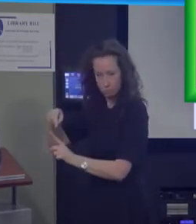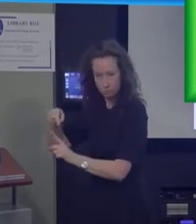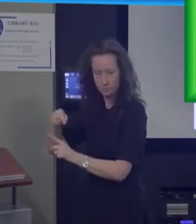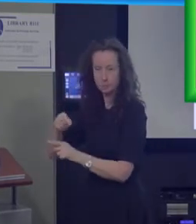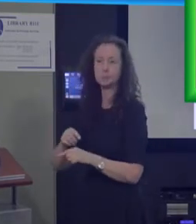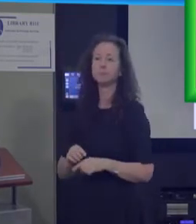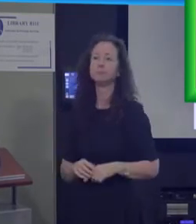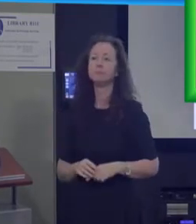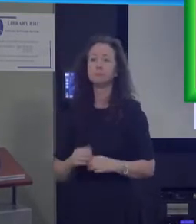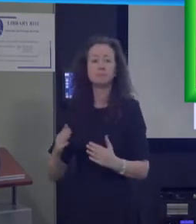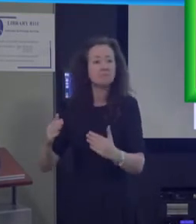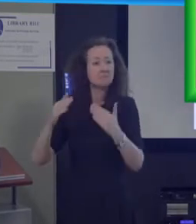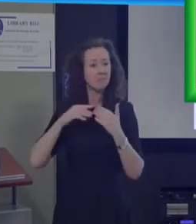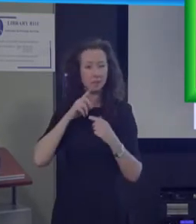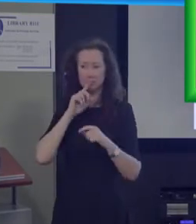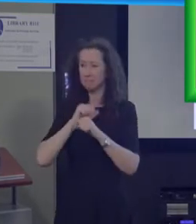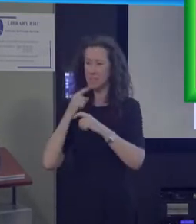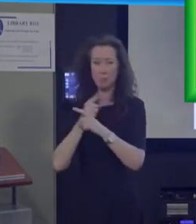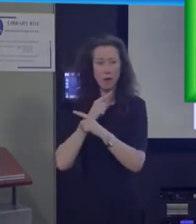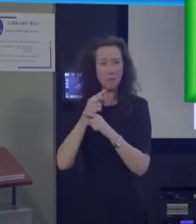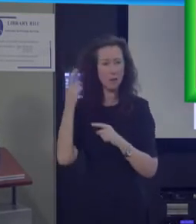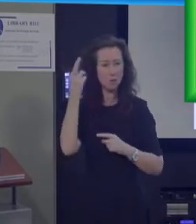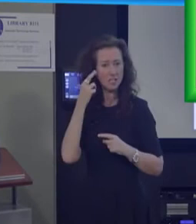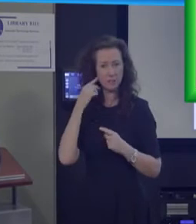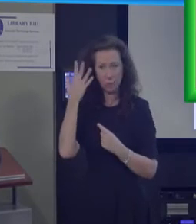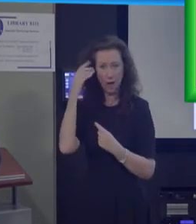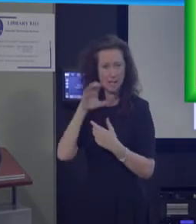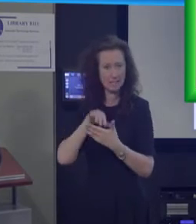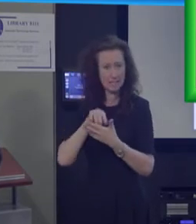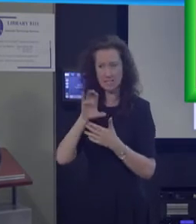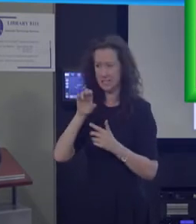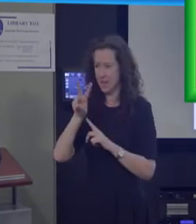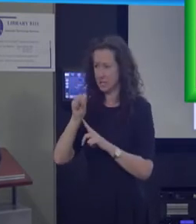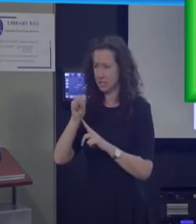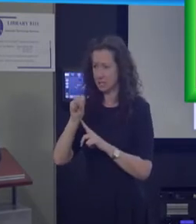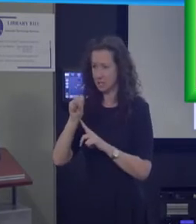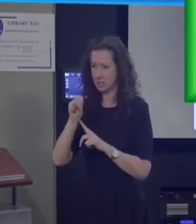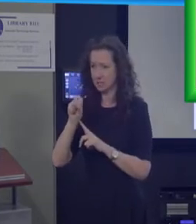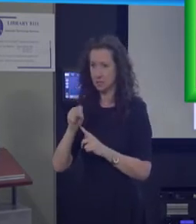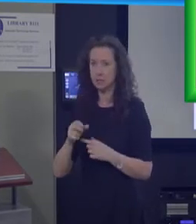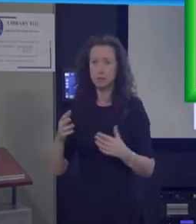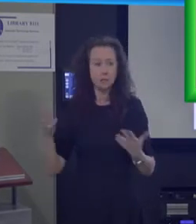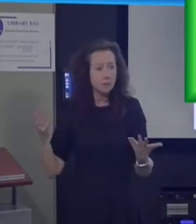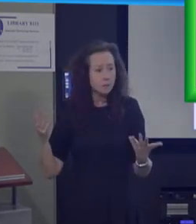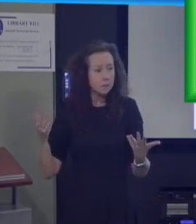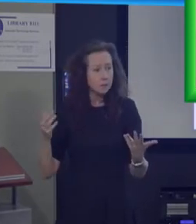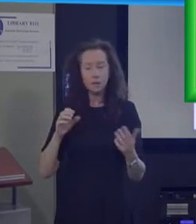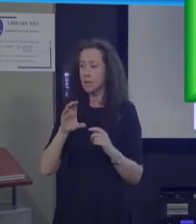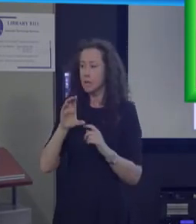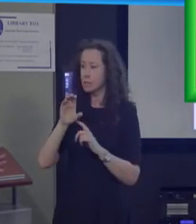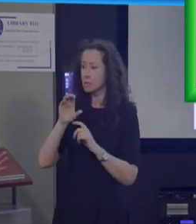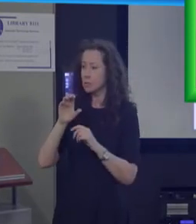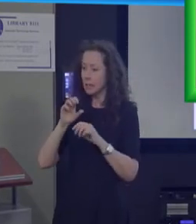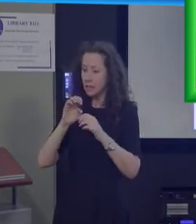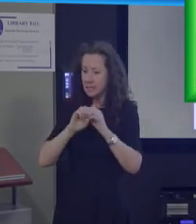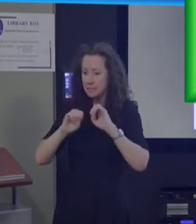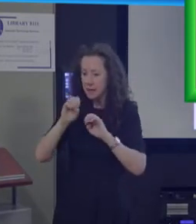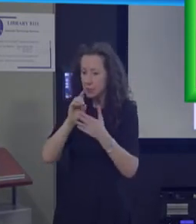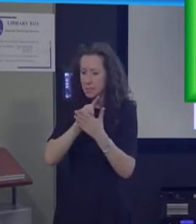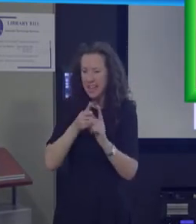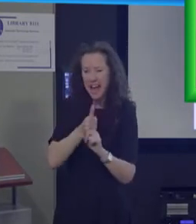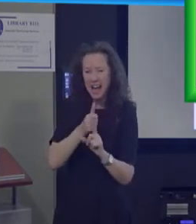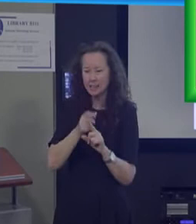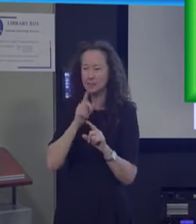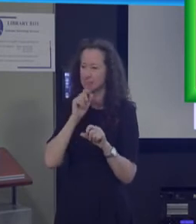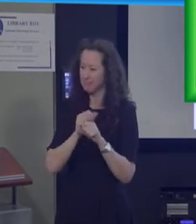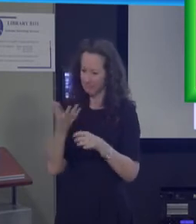There's pragmatic reasons for studying this. The thing to be taught, experimental design, it's a core topic in all early